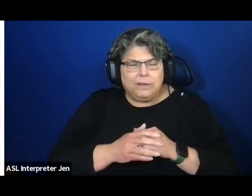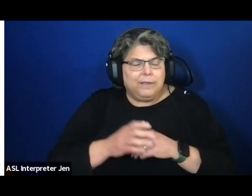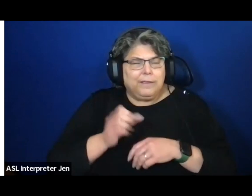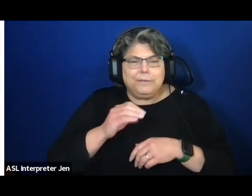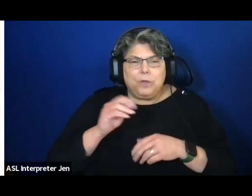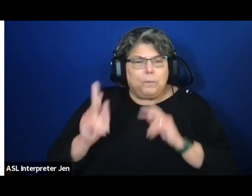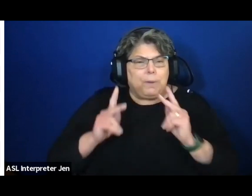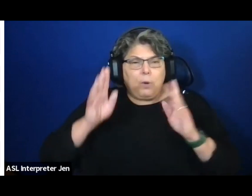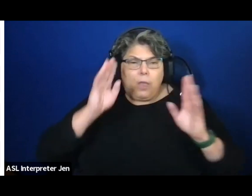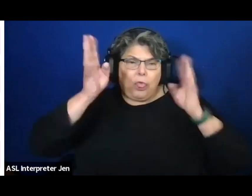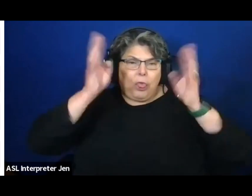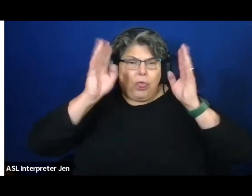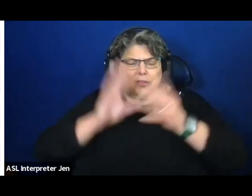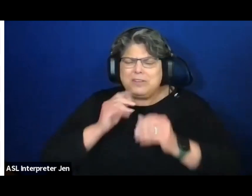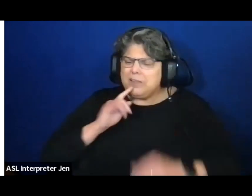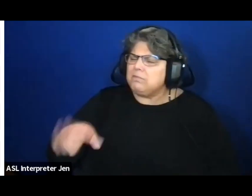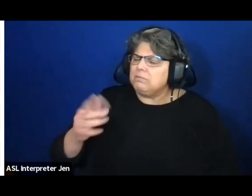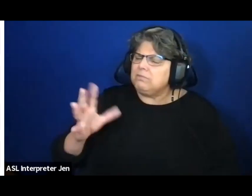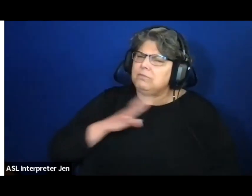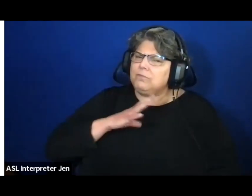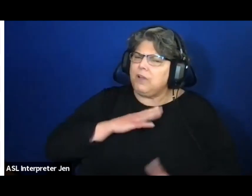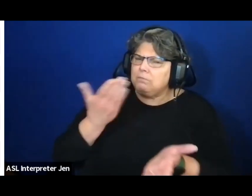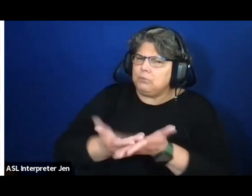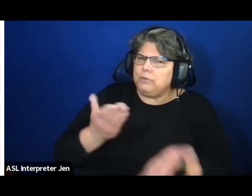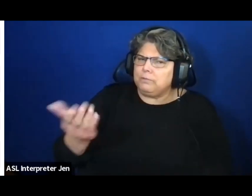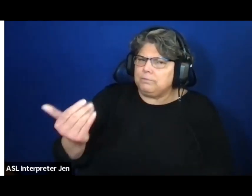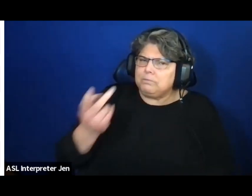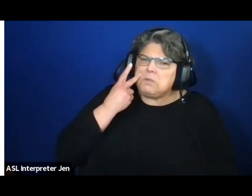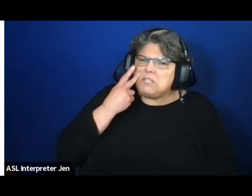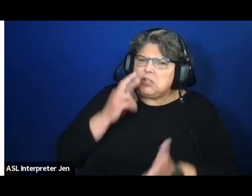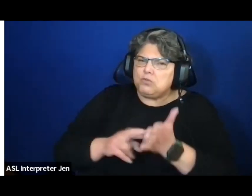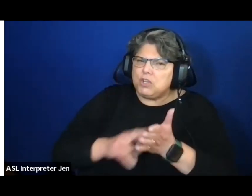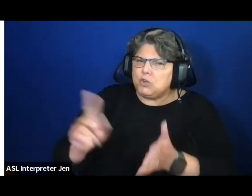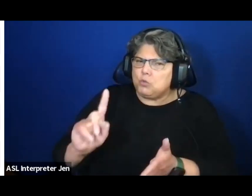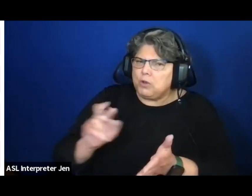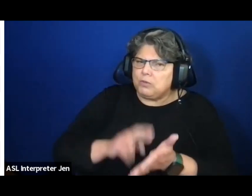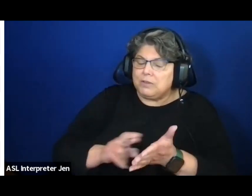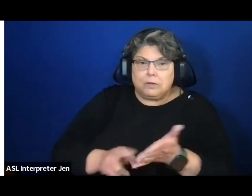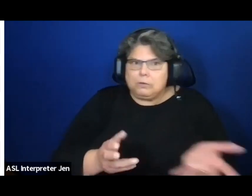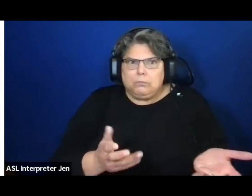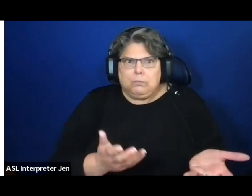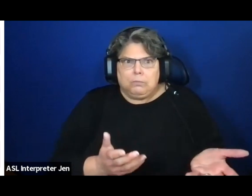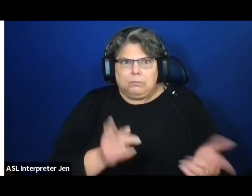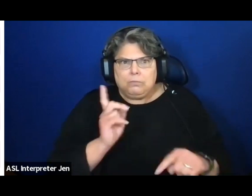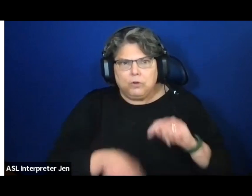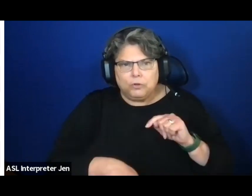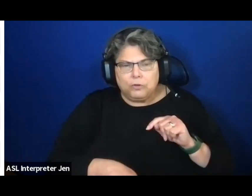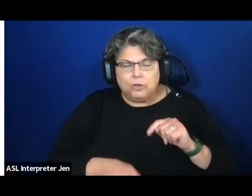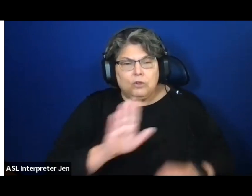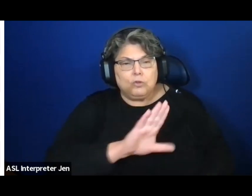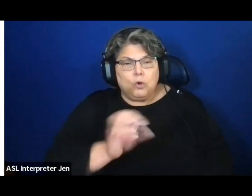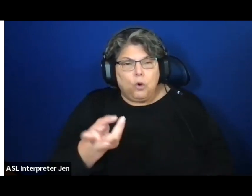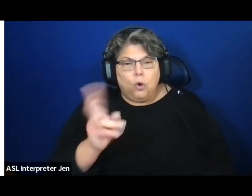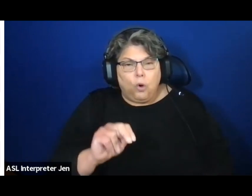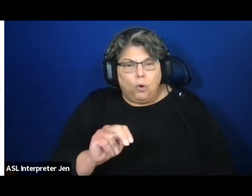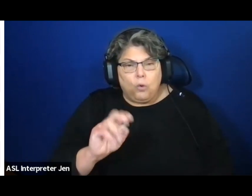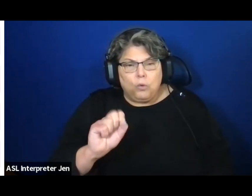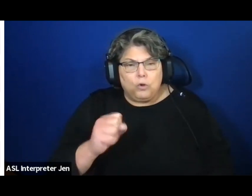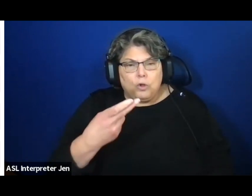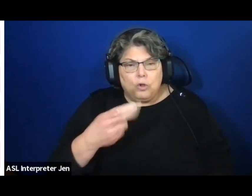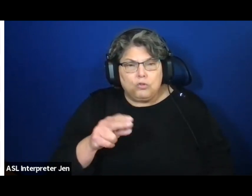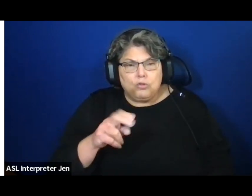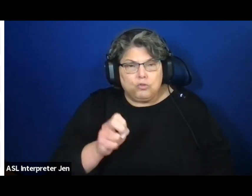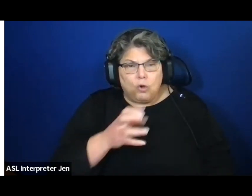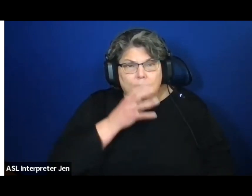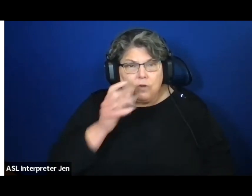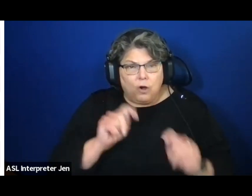So I said, well, show me the research. And nobody could show me the research. So your own Shone Farm team in the ag department, led by